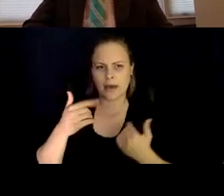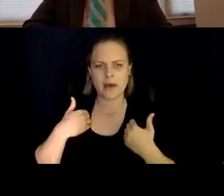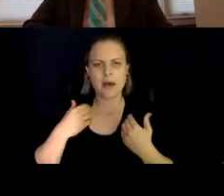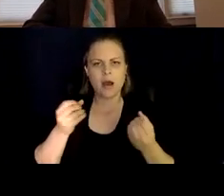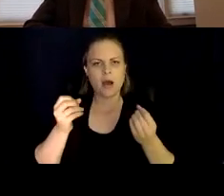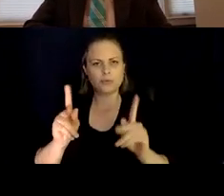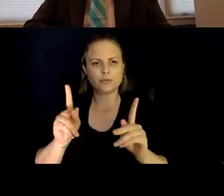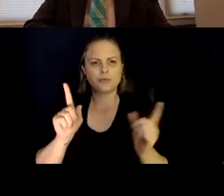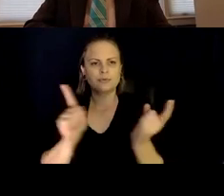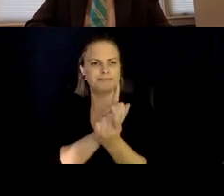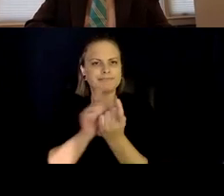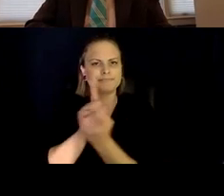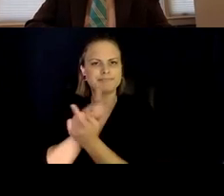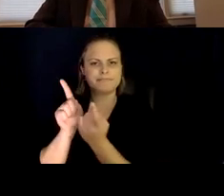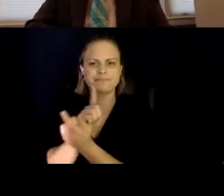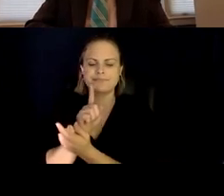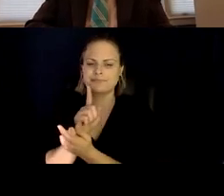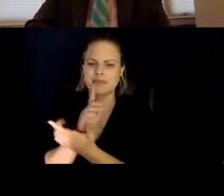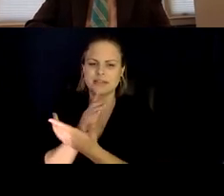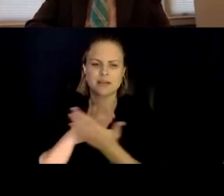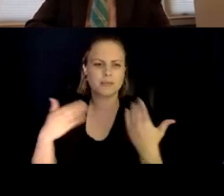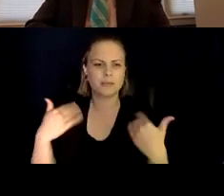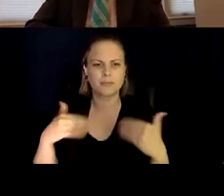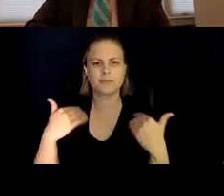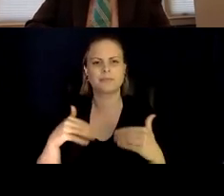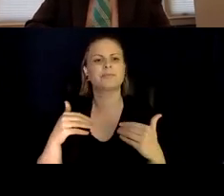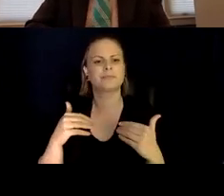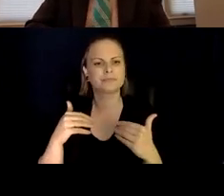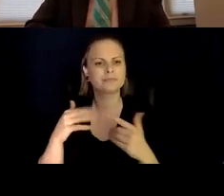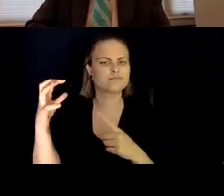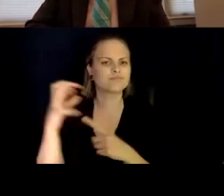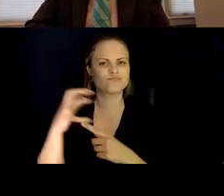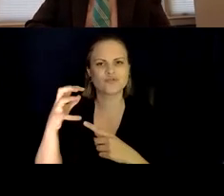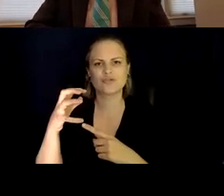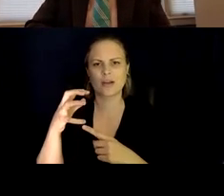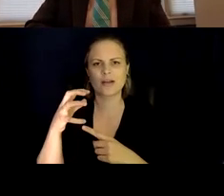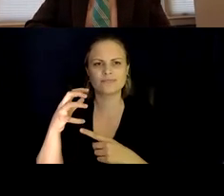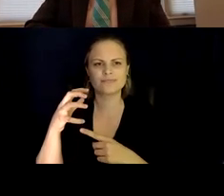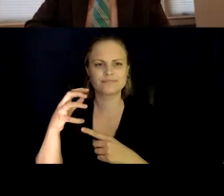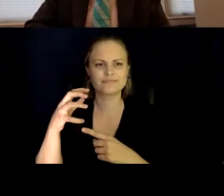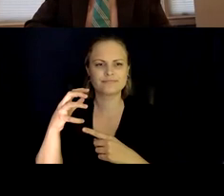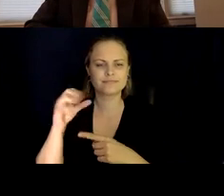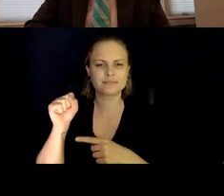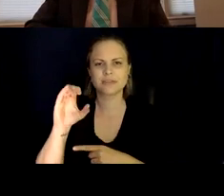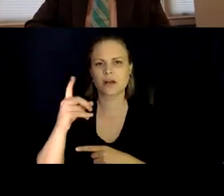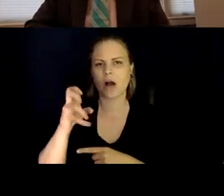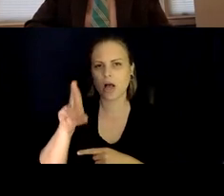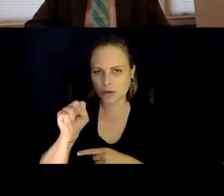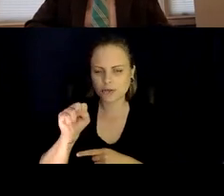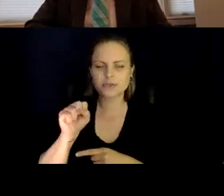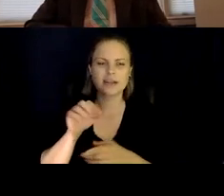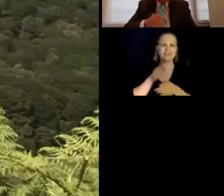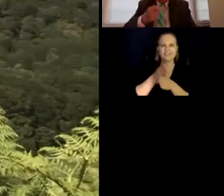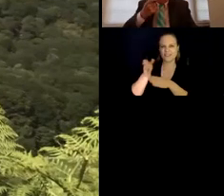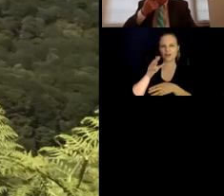meet with some of the more outstanding scholars in the field of Romanticism, and particularly